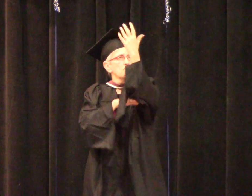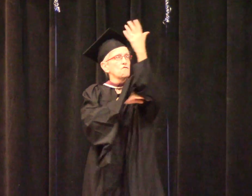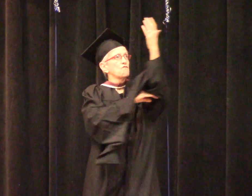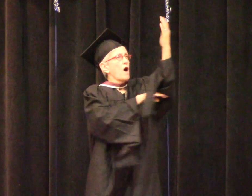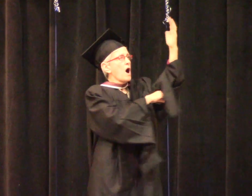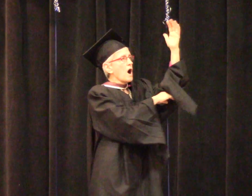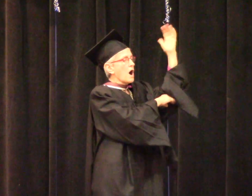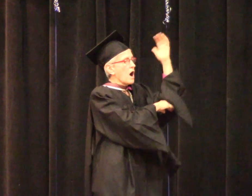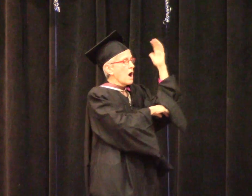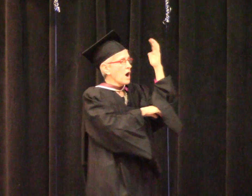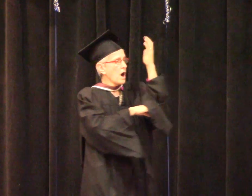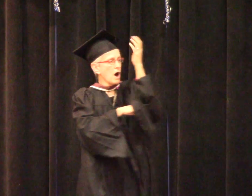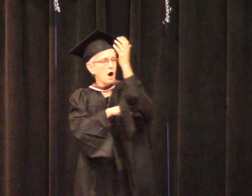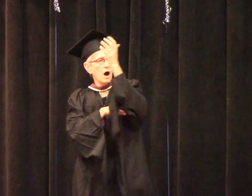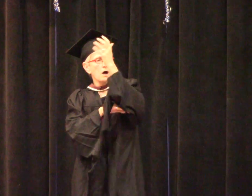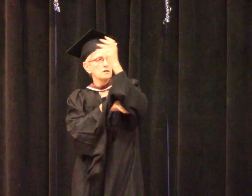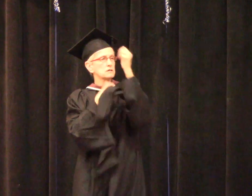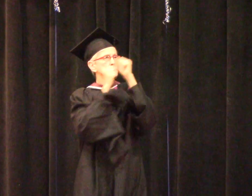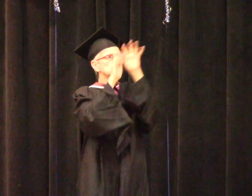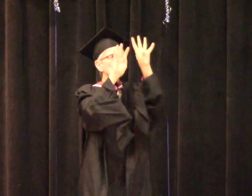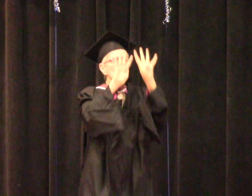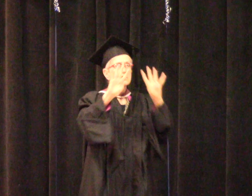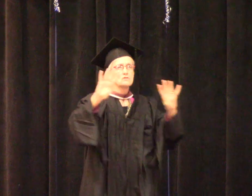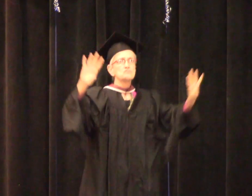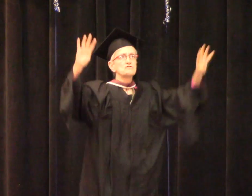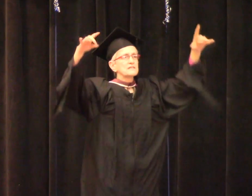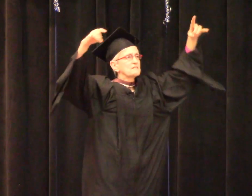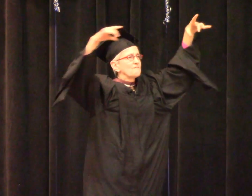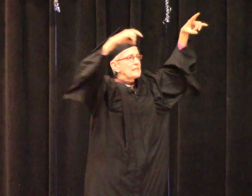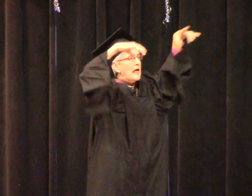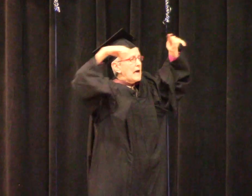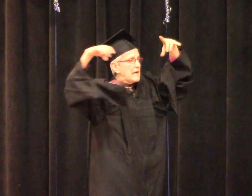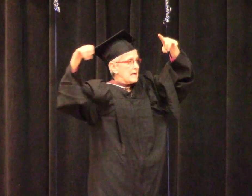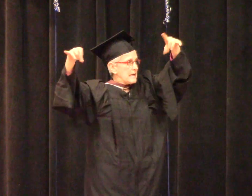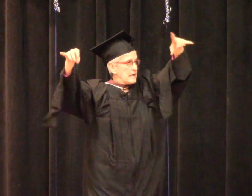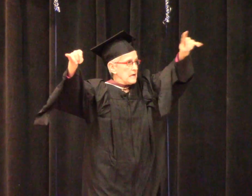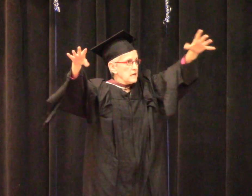She steps through that door and finds herself in a beautiful forest.